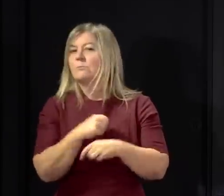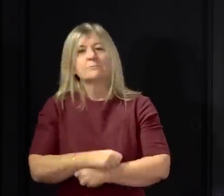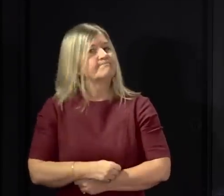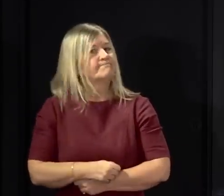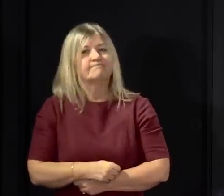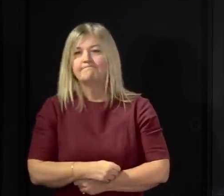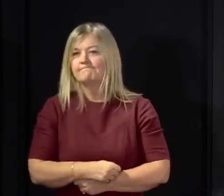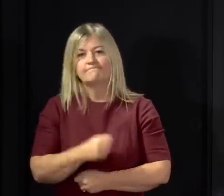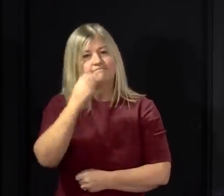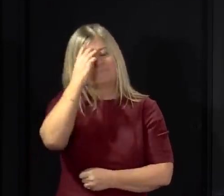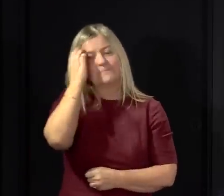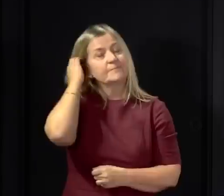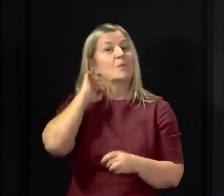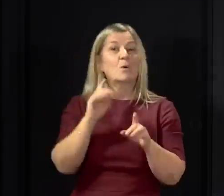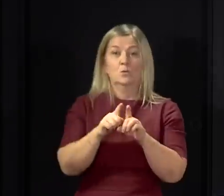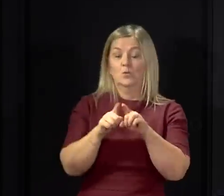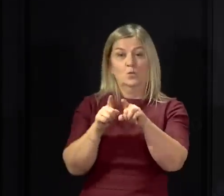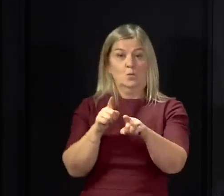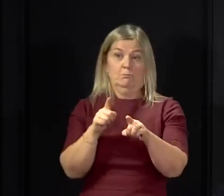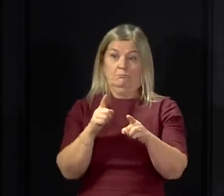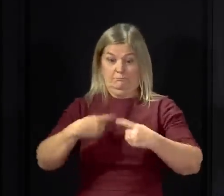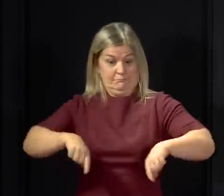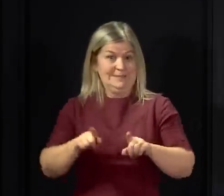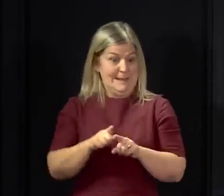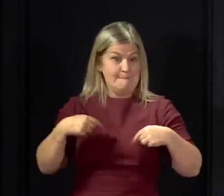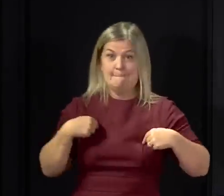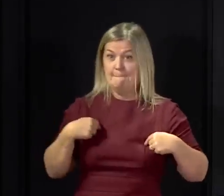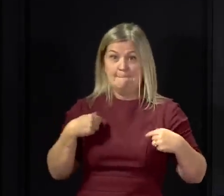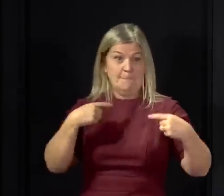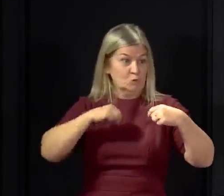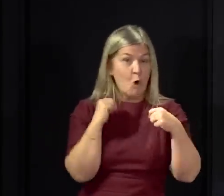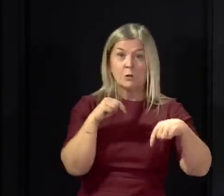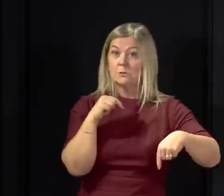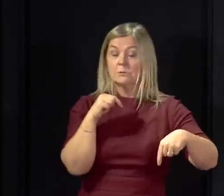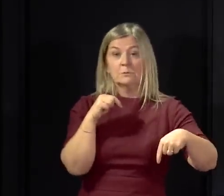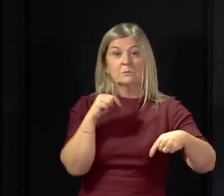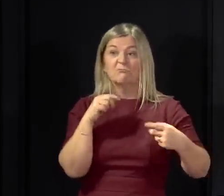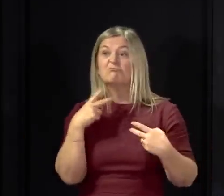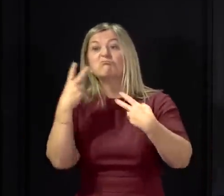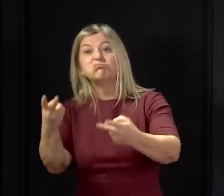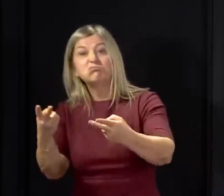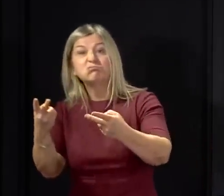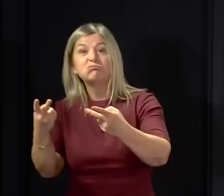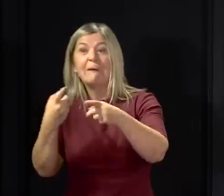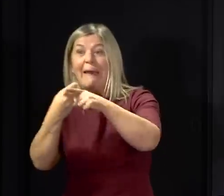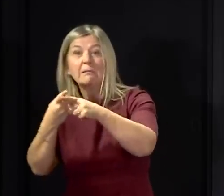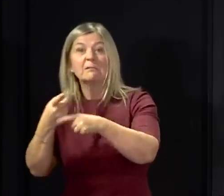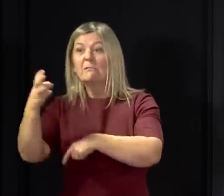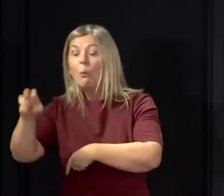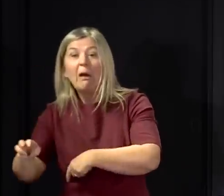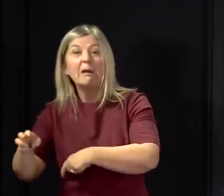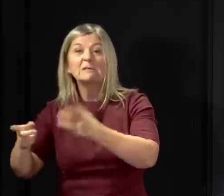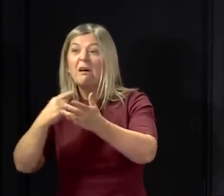Equally, it will no longer be permitted for any of us to travel to anywhere in the rest of the UK for Christmas. We simply